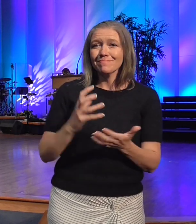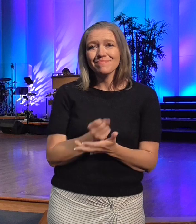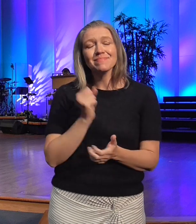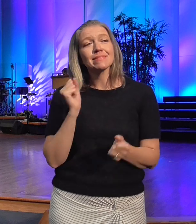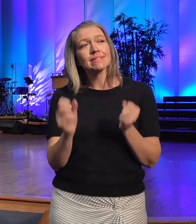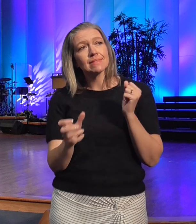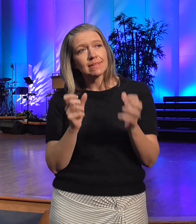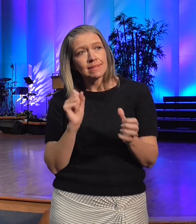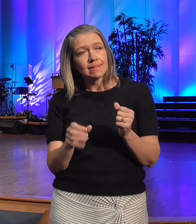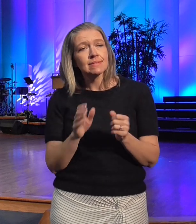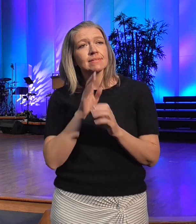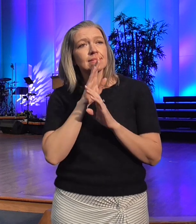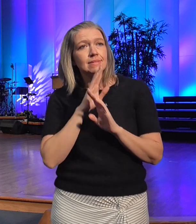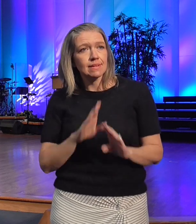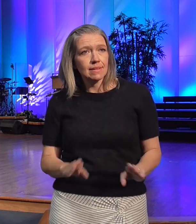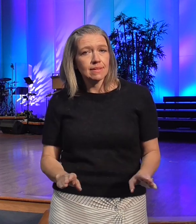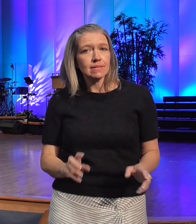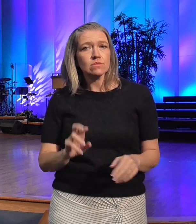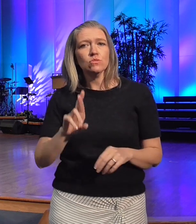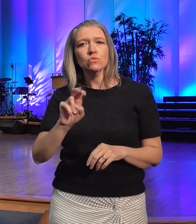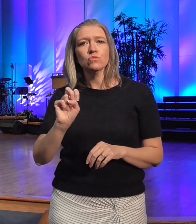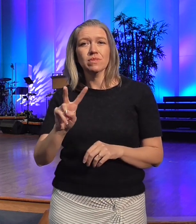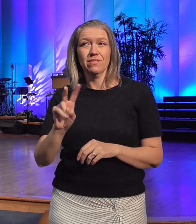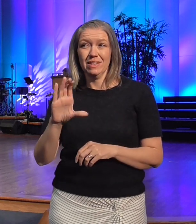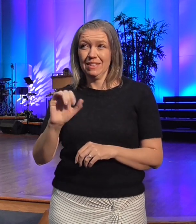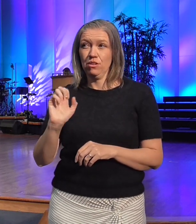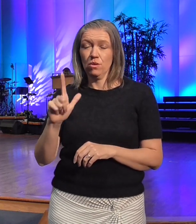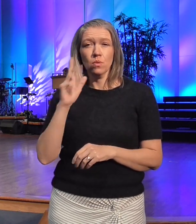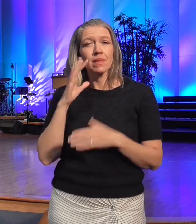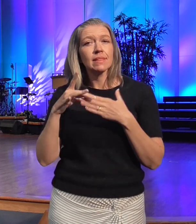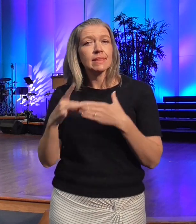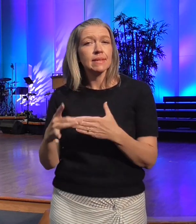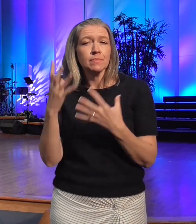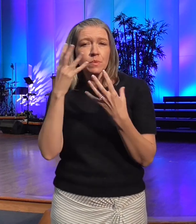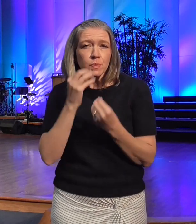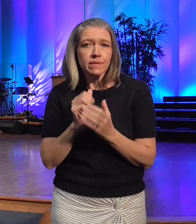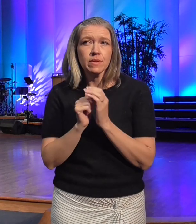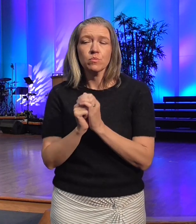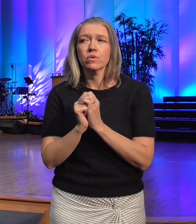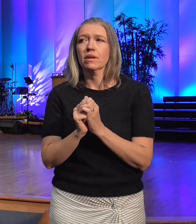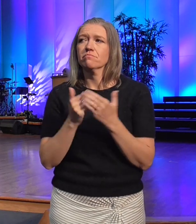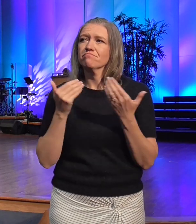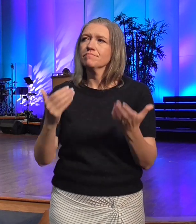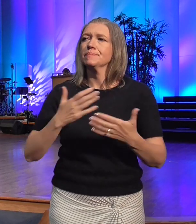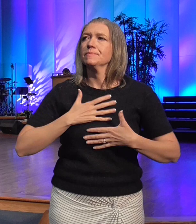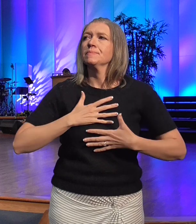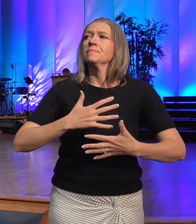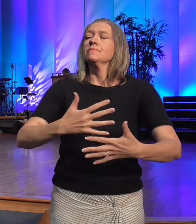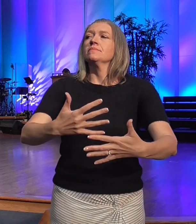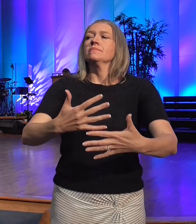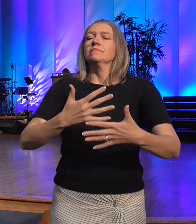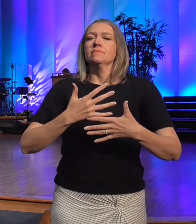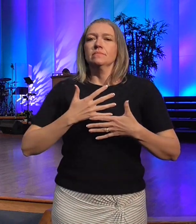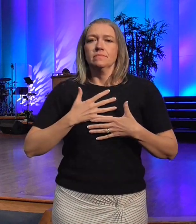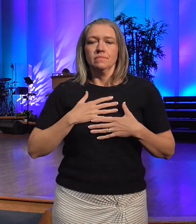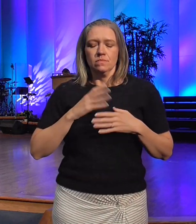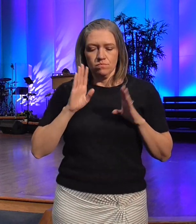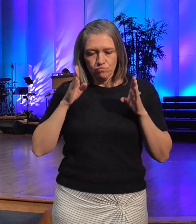get some silence, and then Reverend Carol will lead us in a beautiful prayer. I invite you to take a deep breath and let us begin and let us go within.